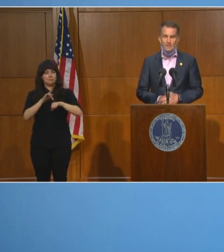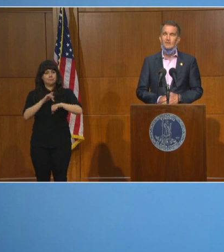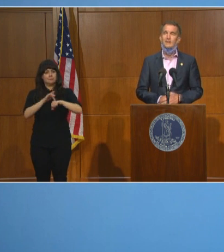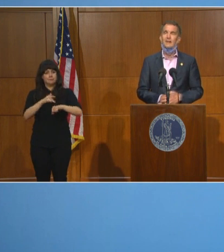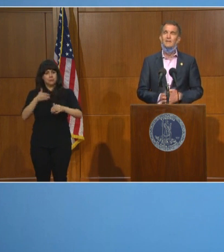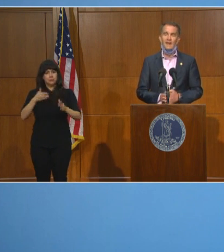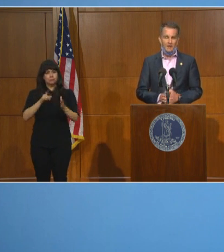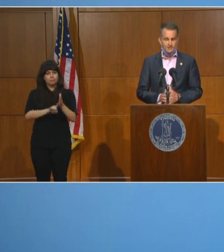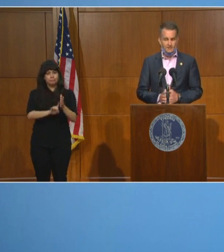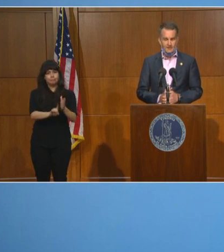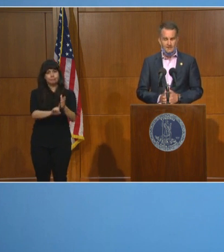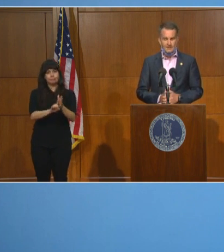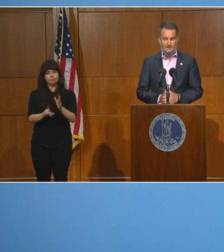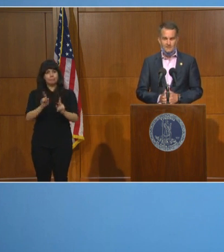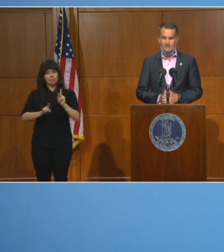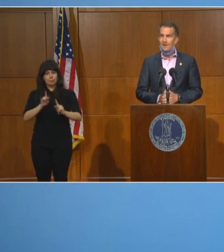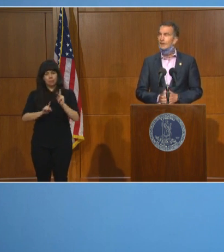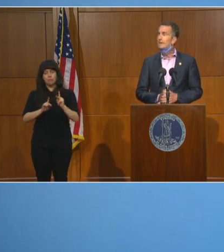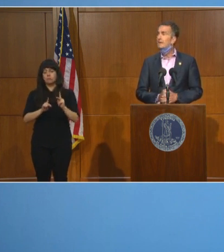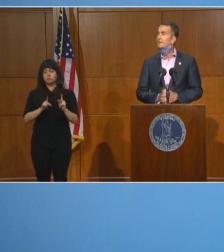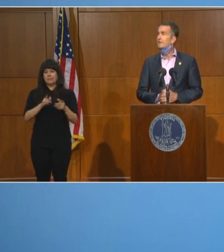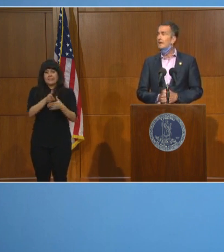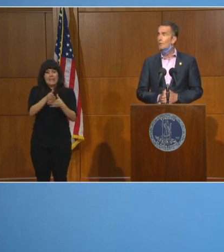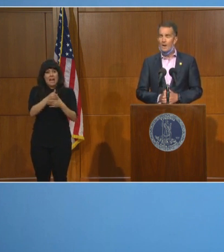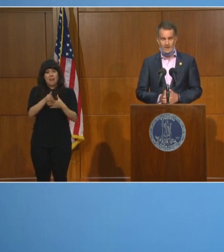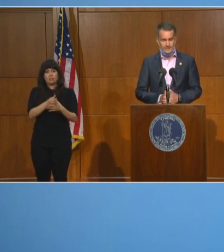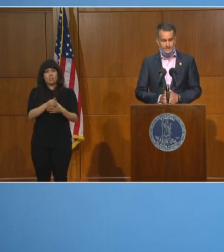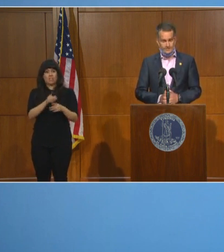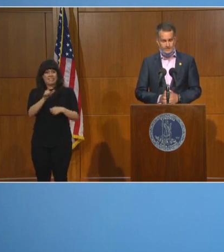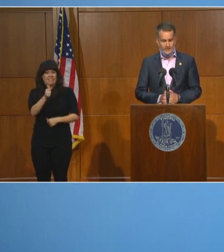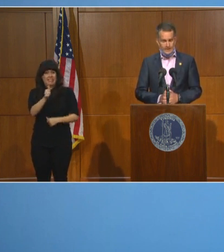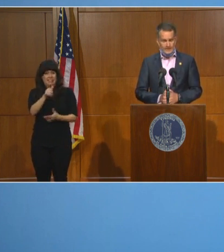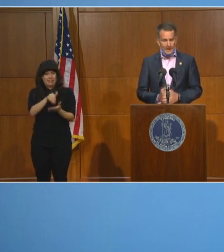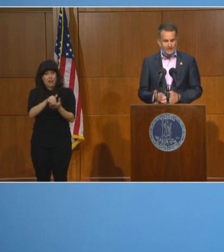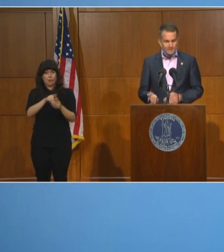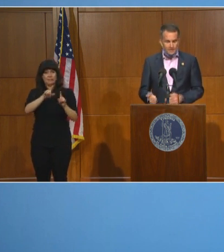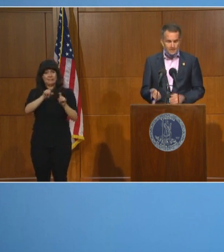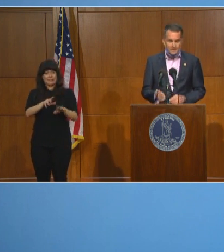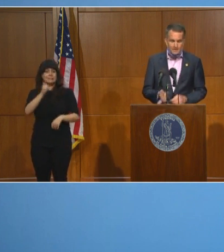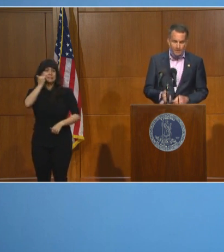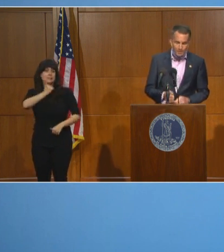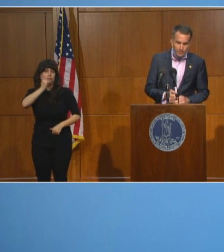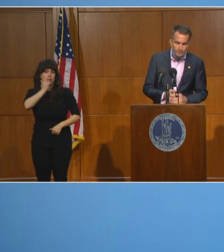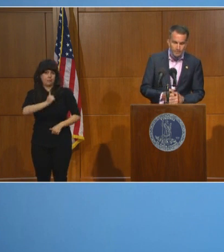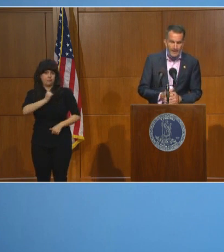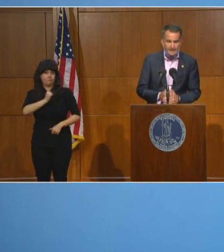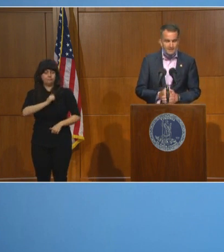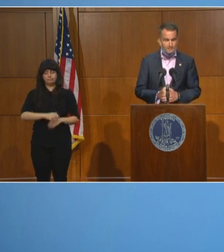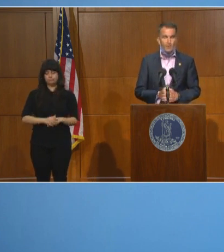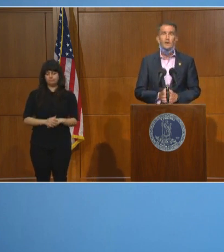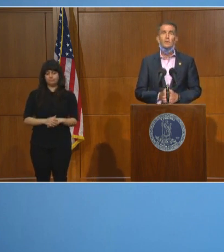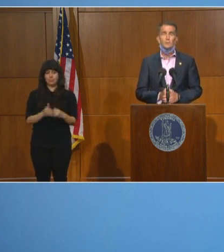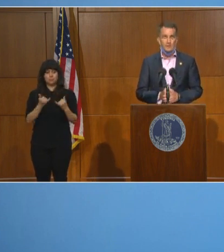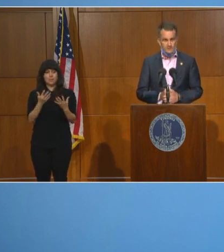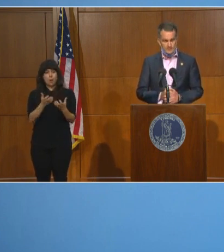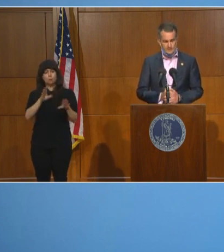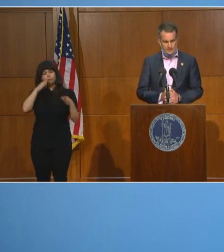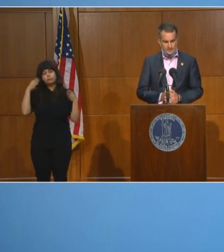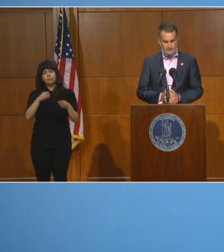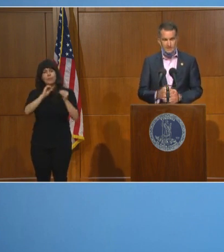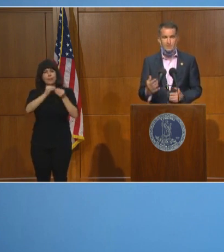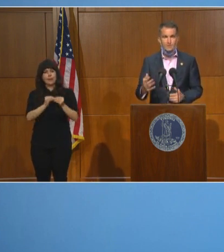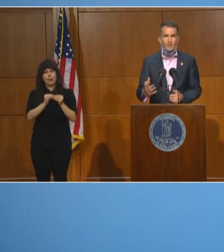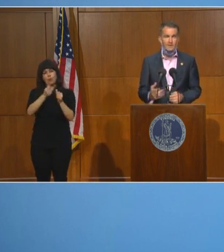of 10,000 tests a day statewide. Now let's look at the numbers by each of our health